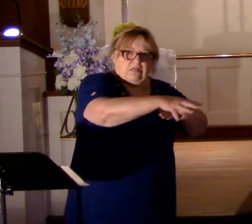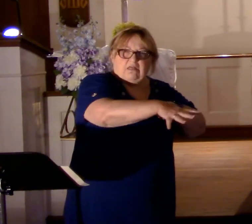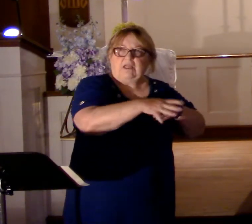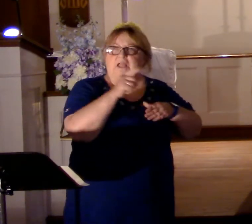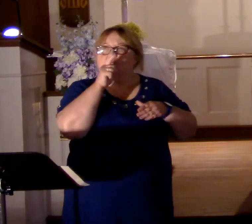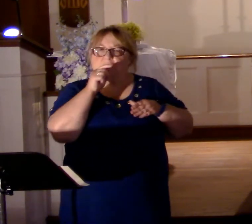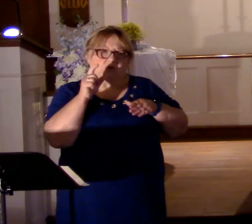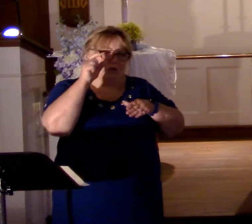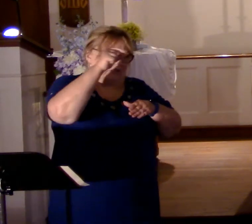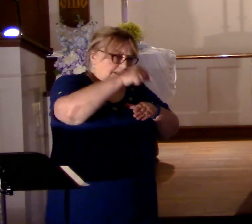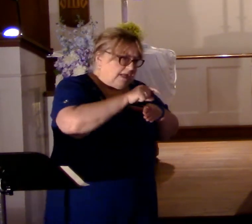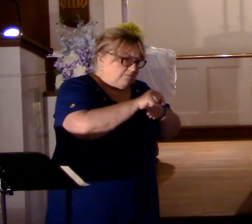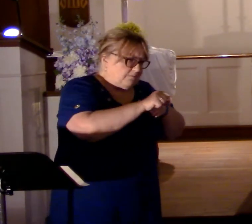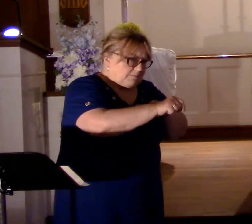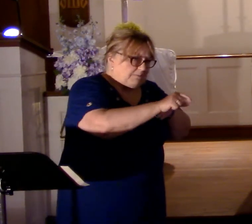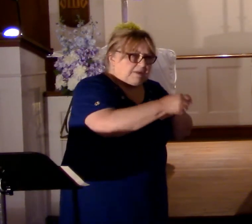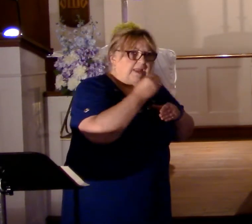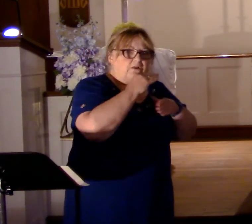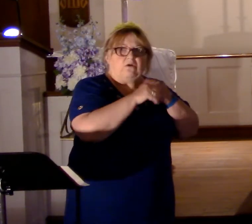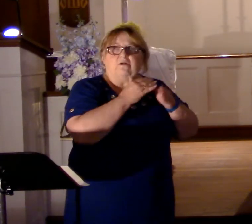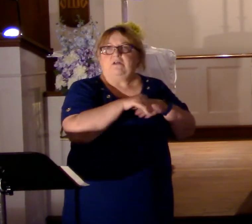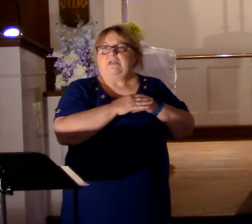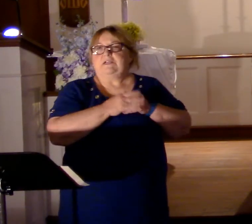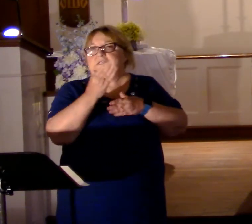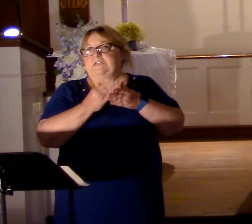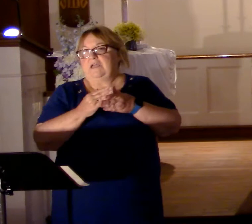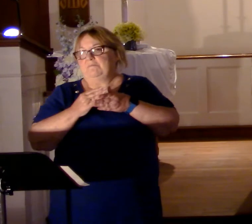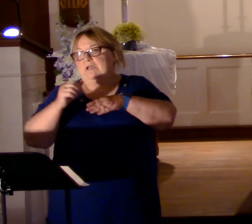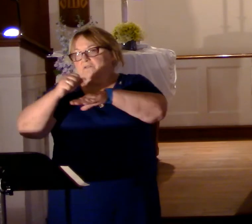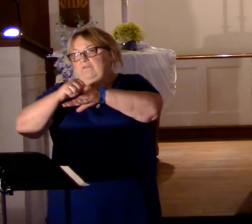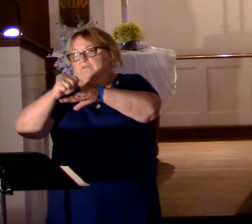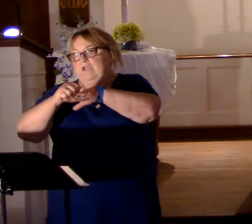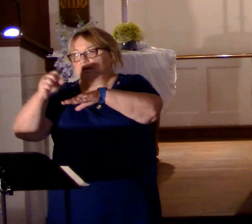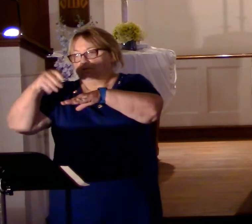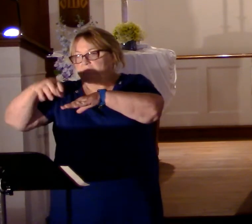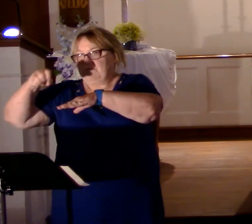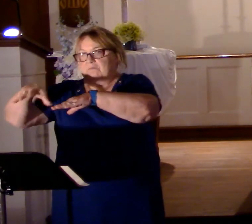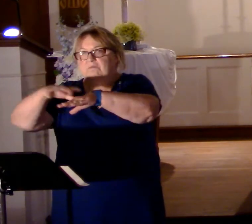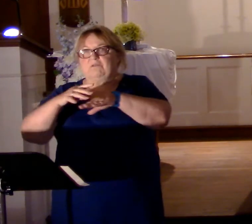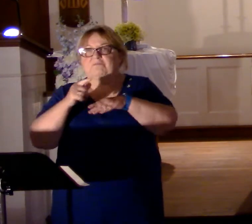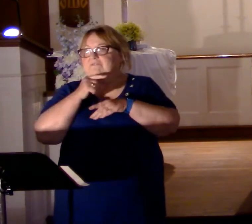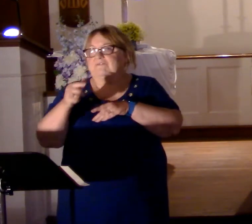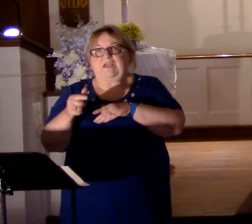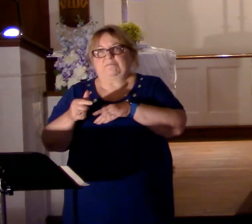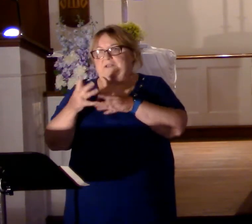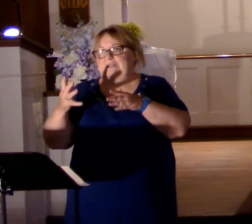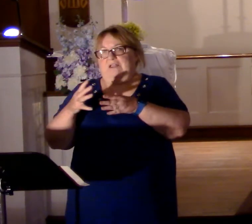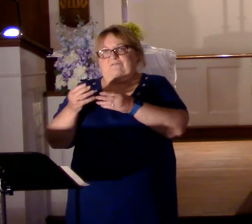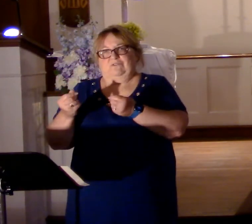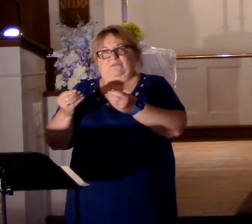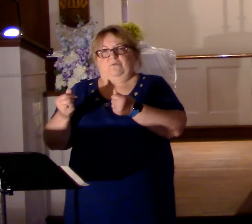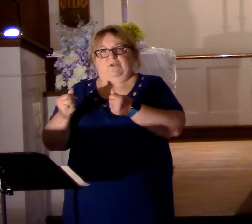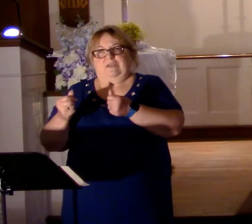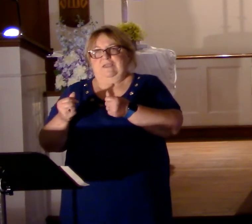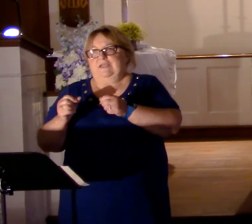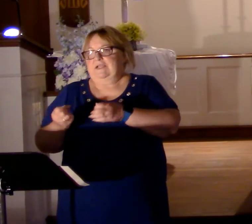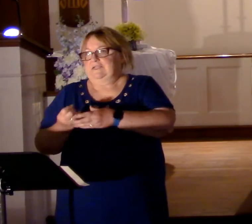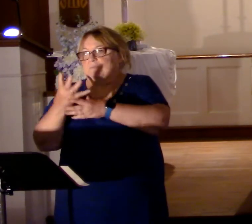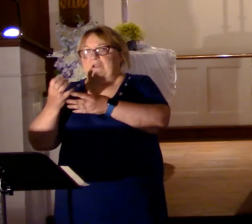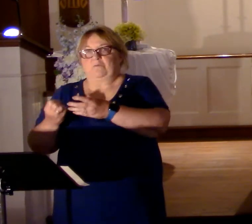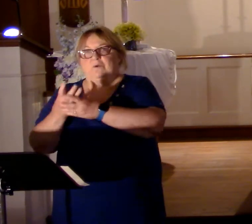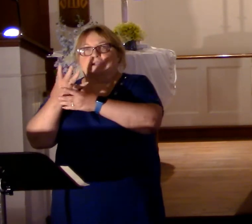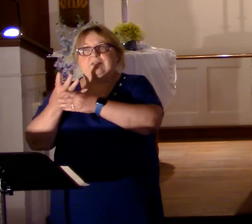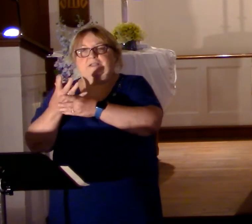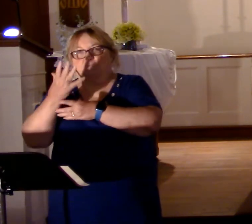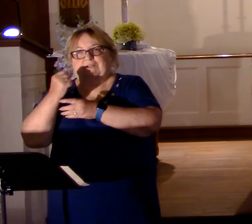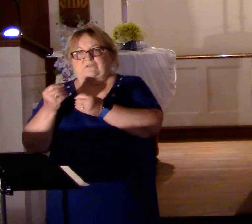birds came and ate it up. Some fell on rocky places where it had not been much soil. It sprang up quickly